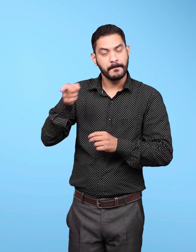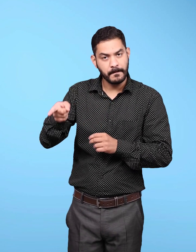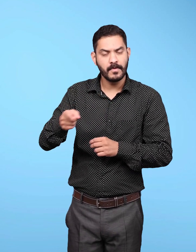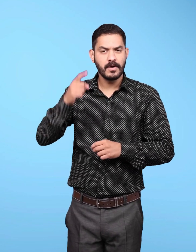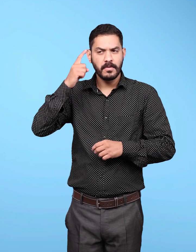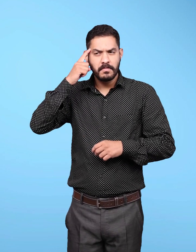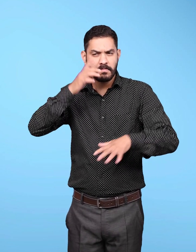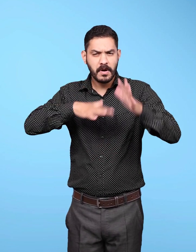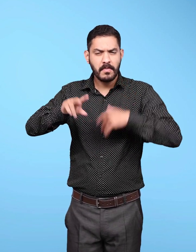plan.